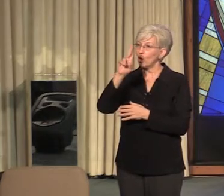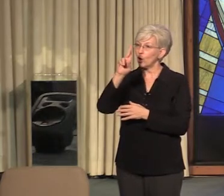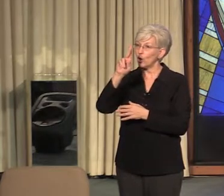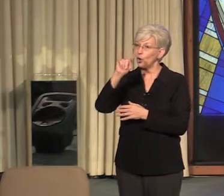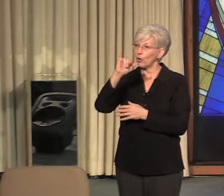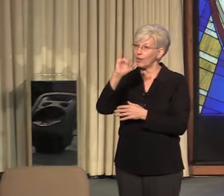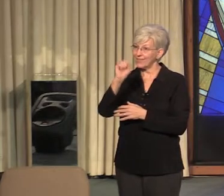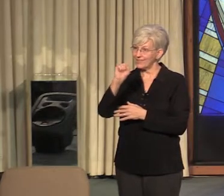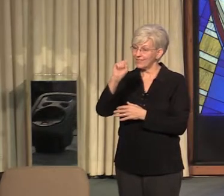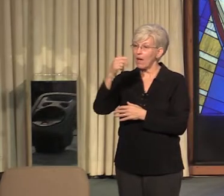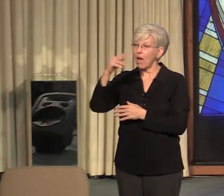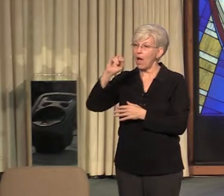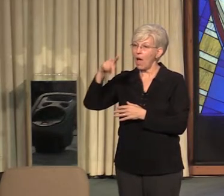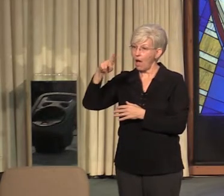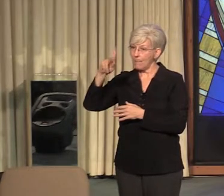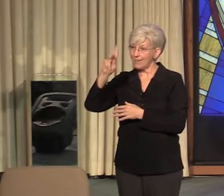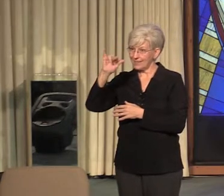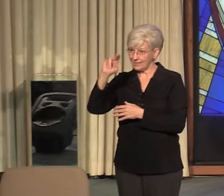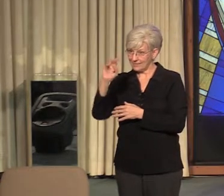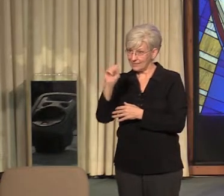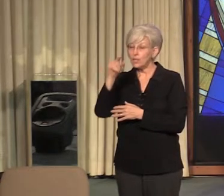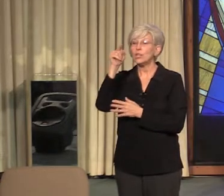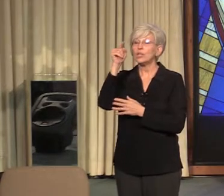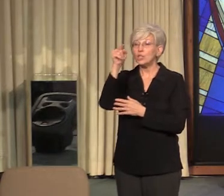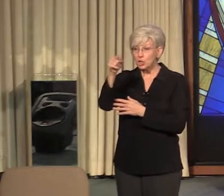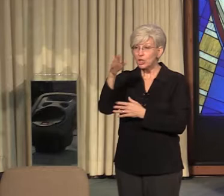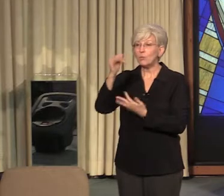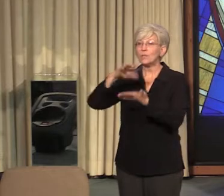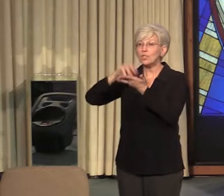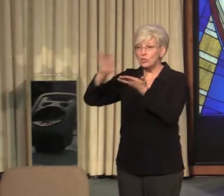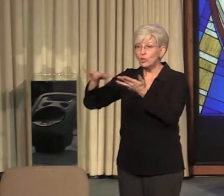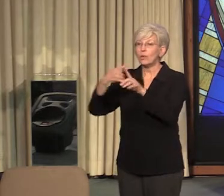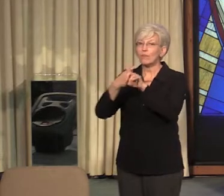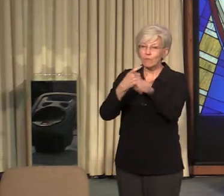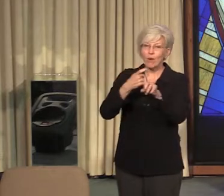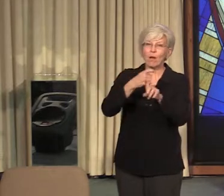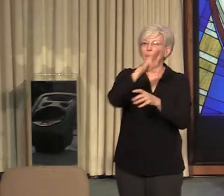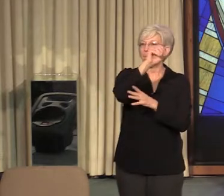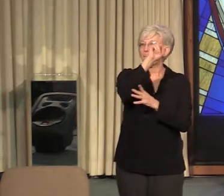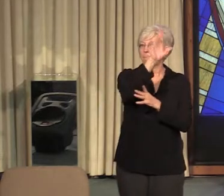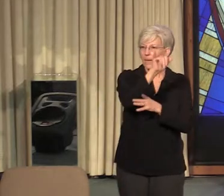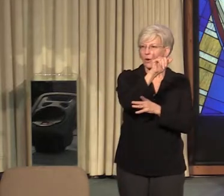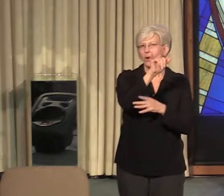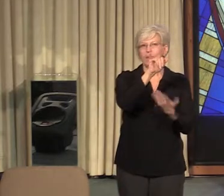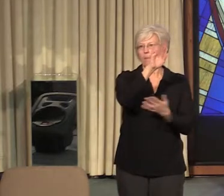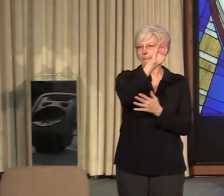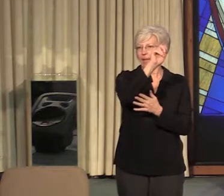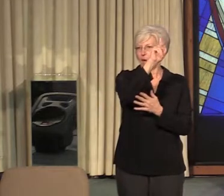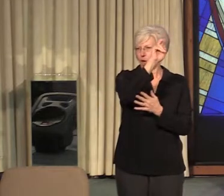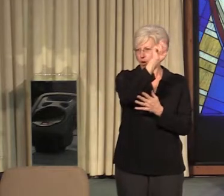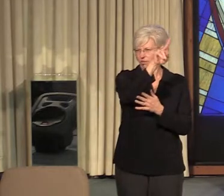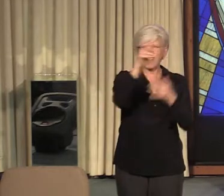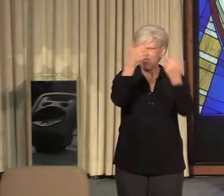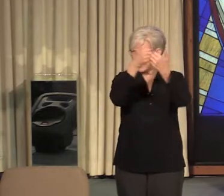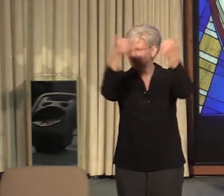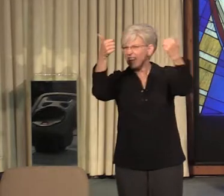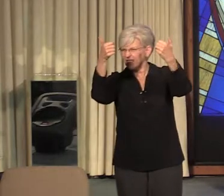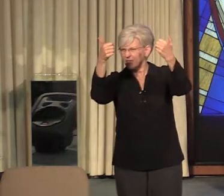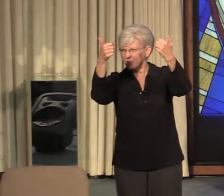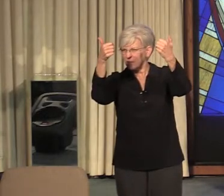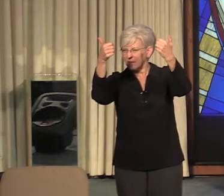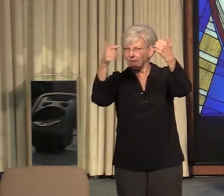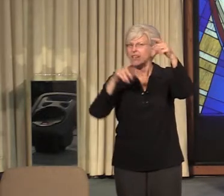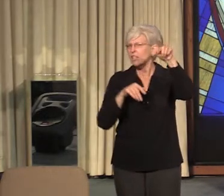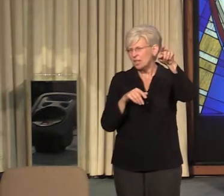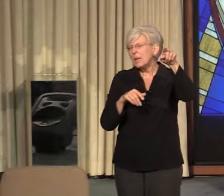been a student of Mary Baker Eddy, who was the founder of Christian Science. She and Mary had kind of had a split. Mary had